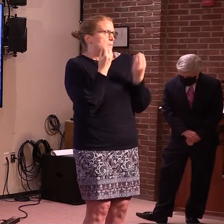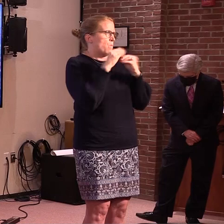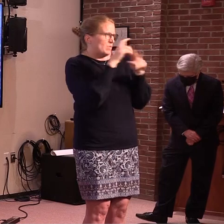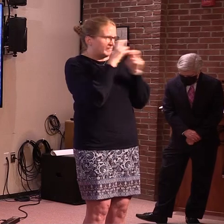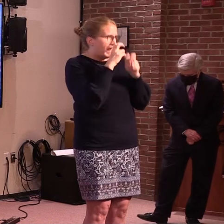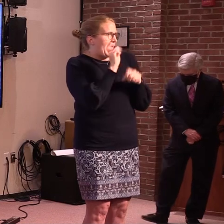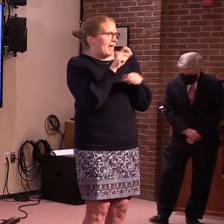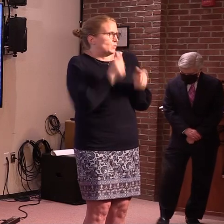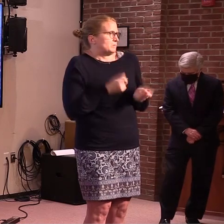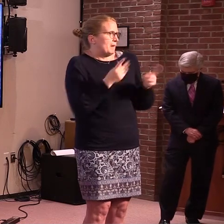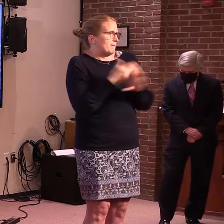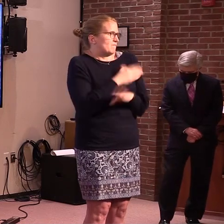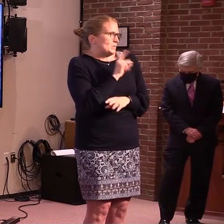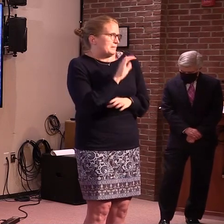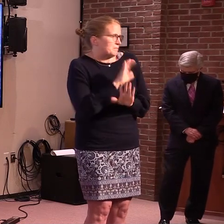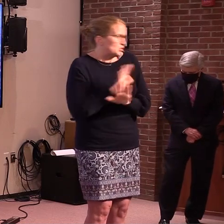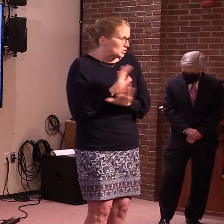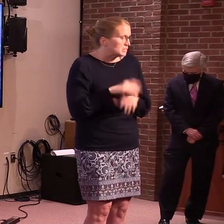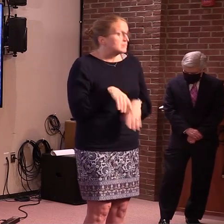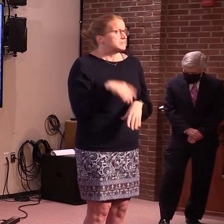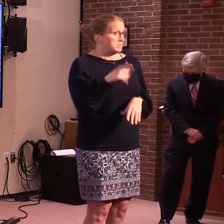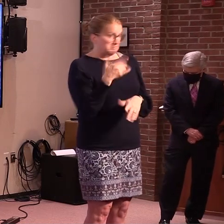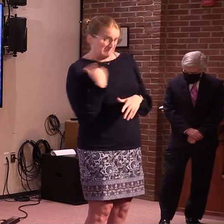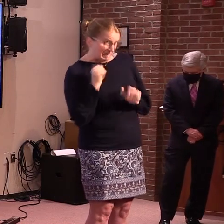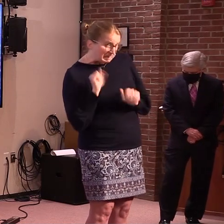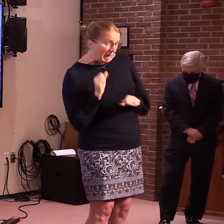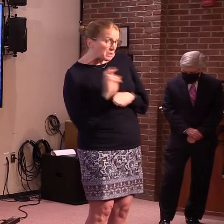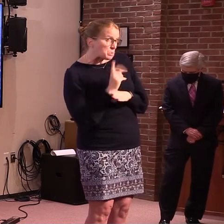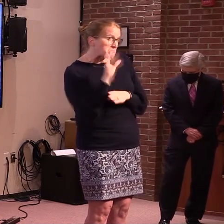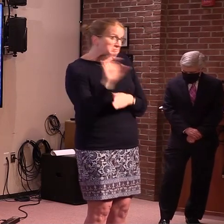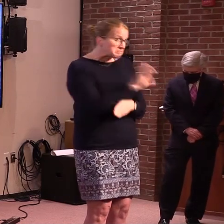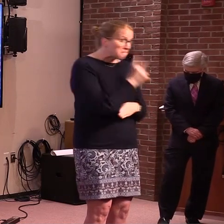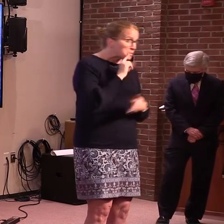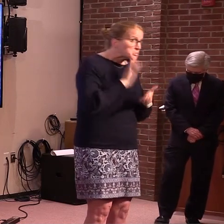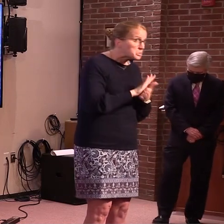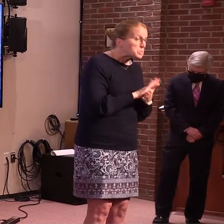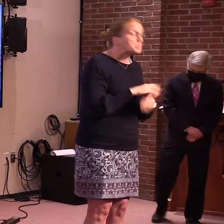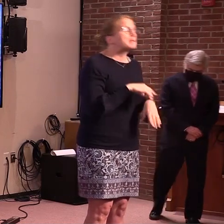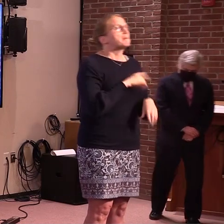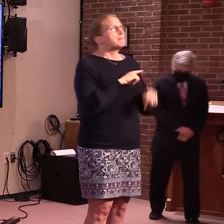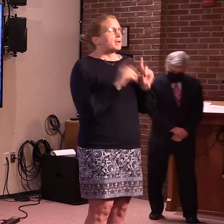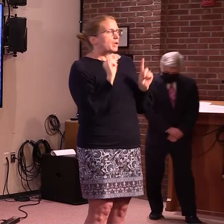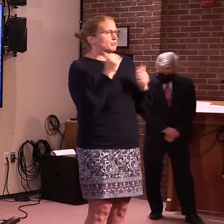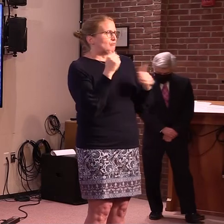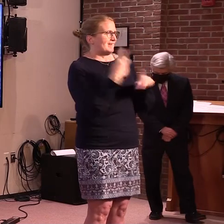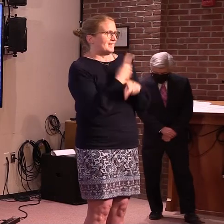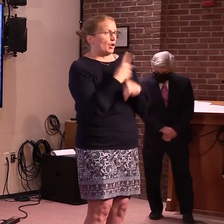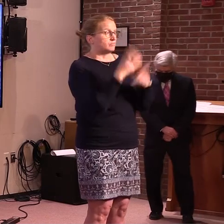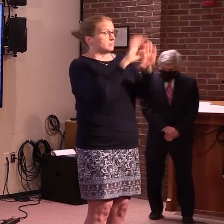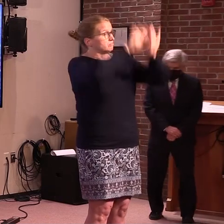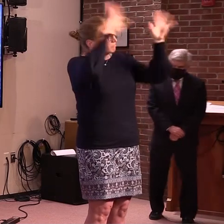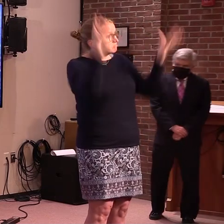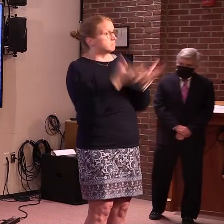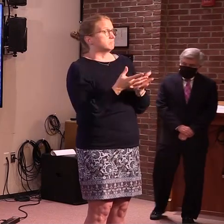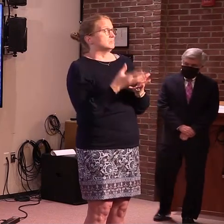eye not only on the cost for reopening, but also how to manage the potential significant deficit at the state level.